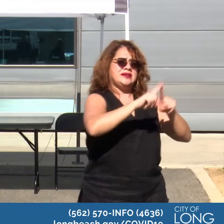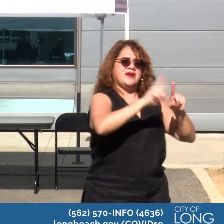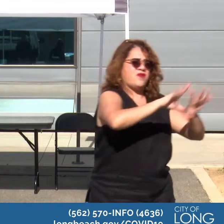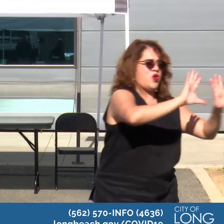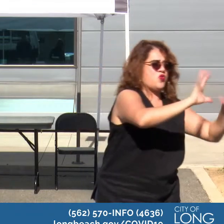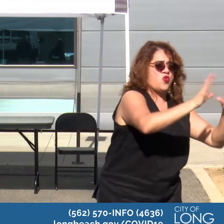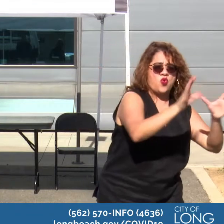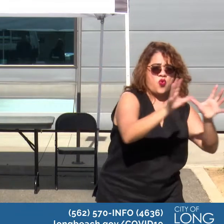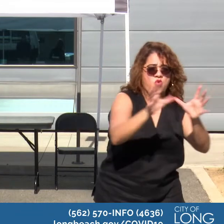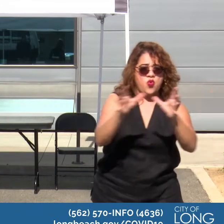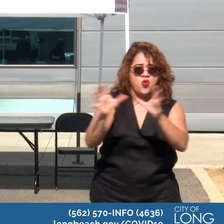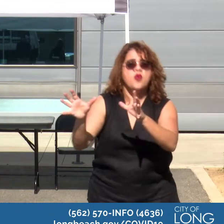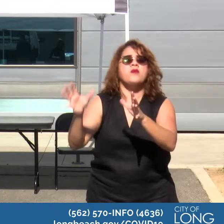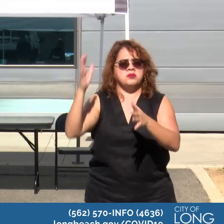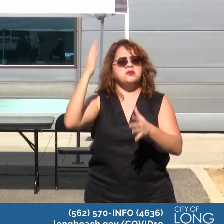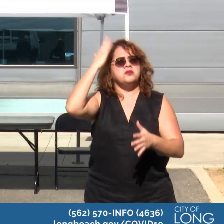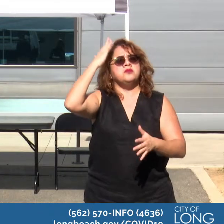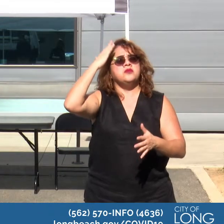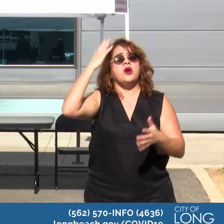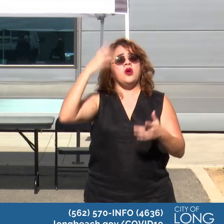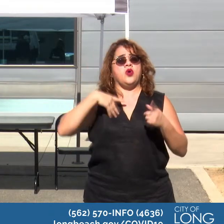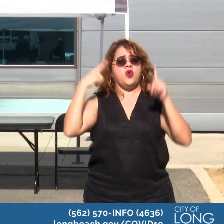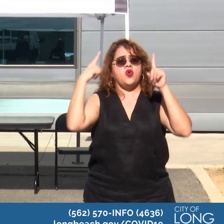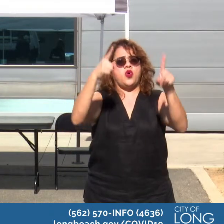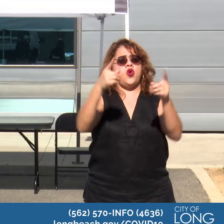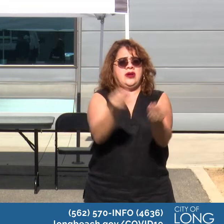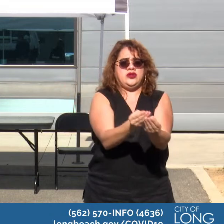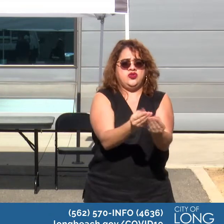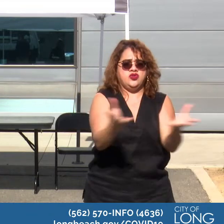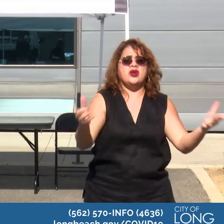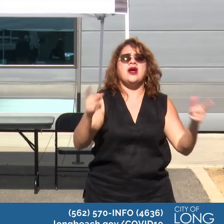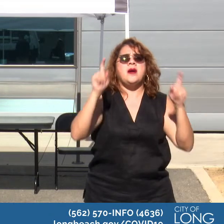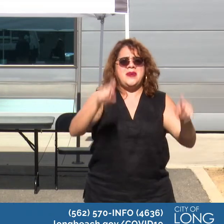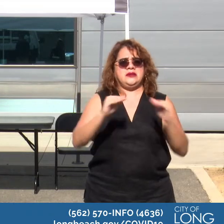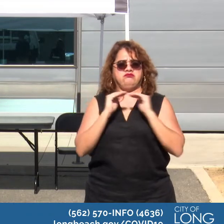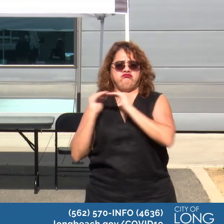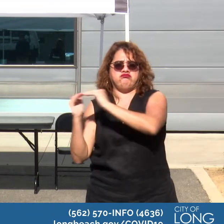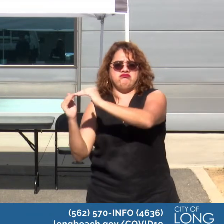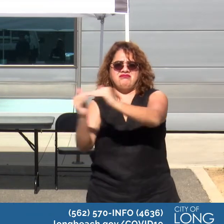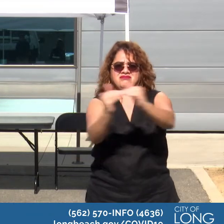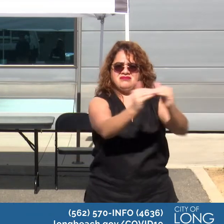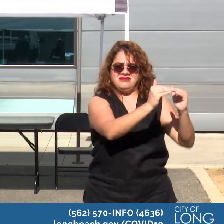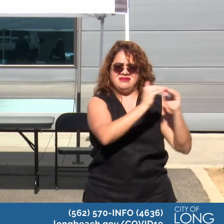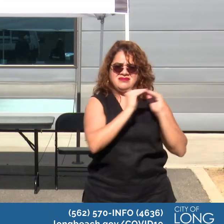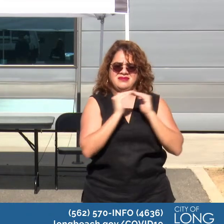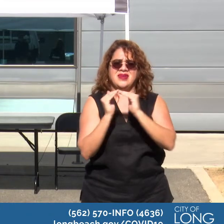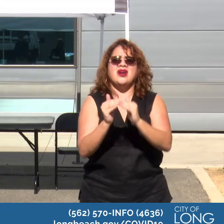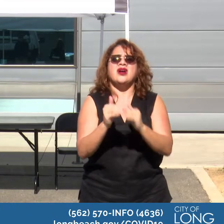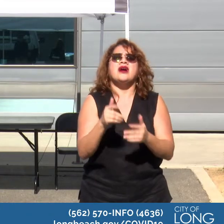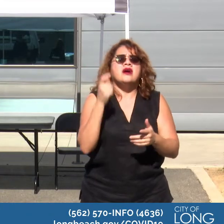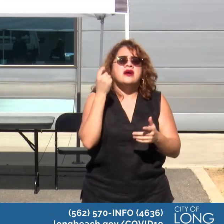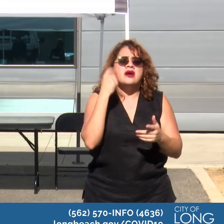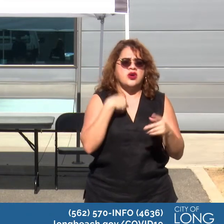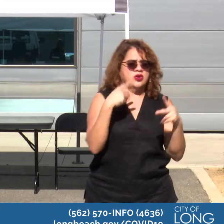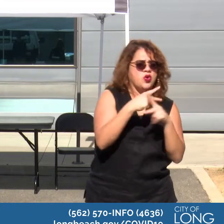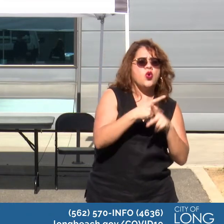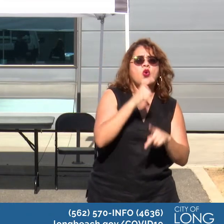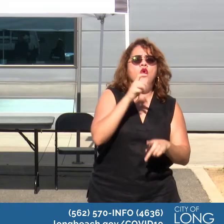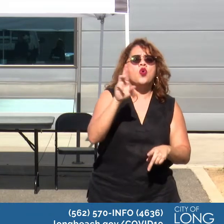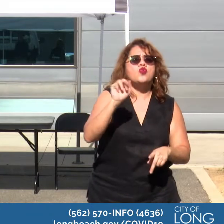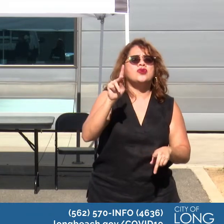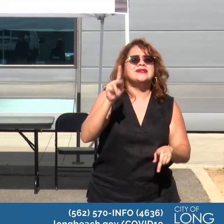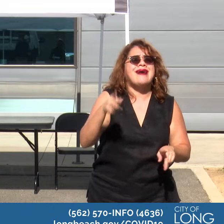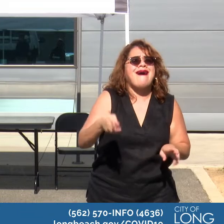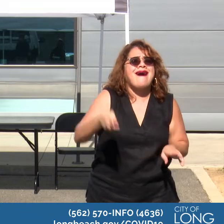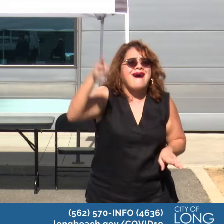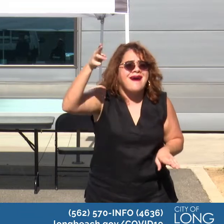along that we'll be distributing these vaccines in an equitable manner based on those who are most at risk of getting COVID and those who are most likely to get